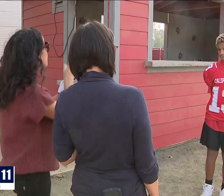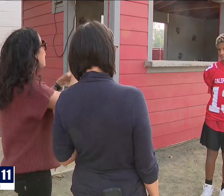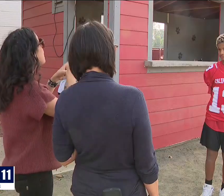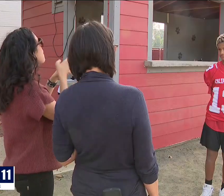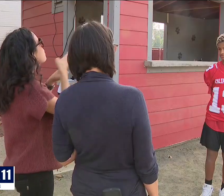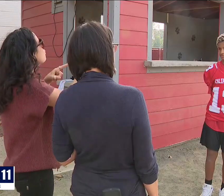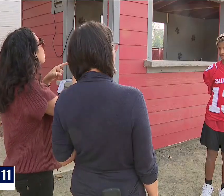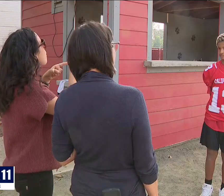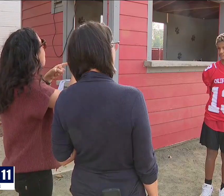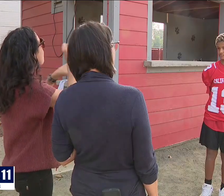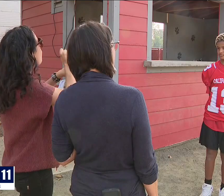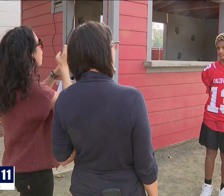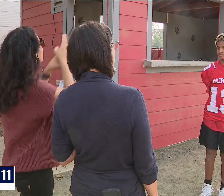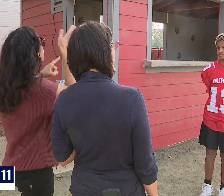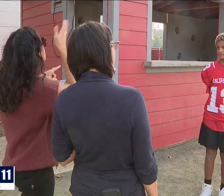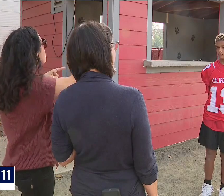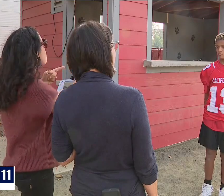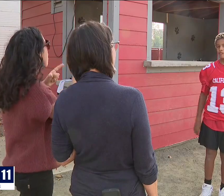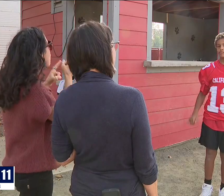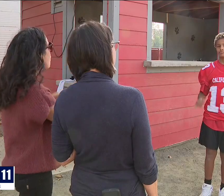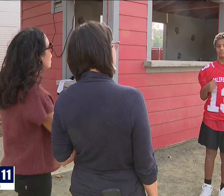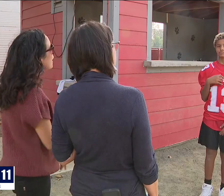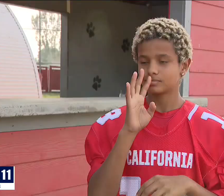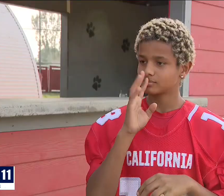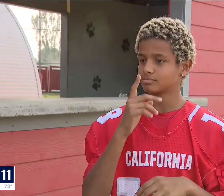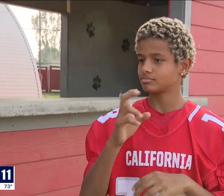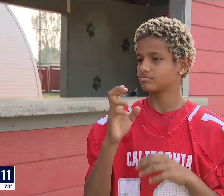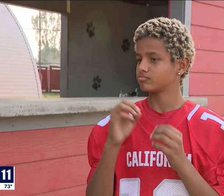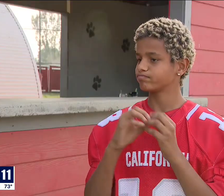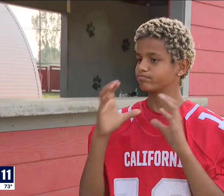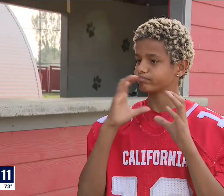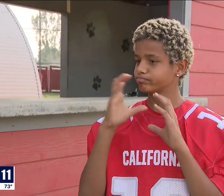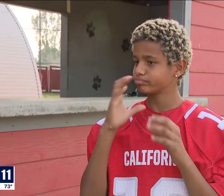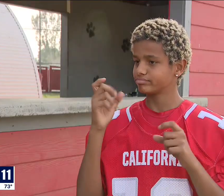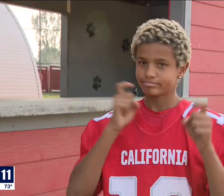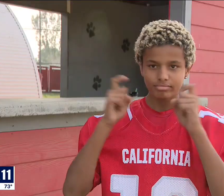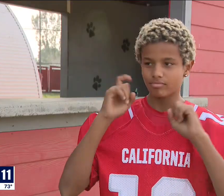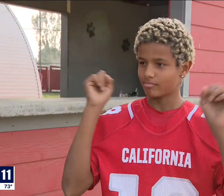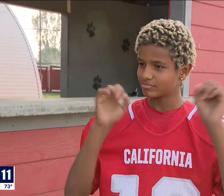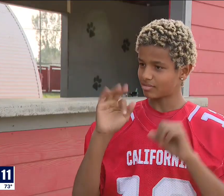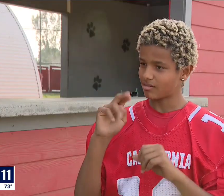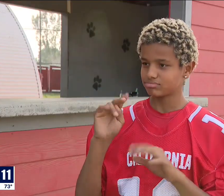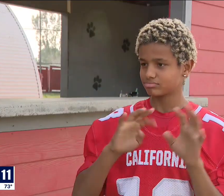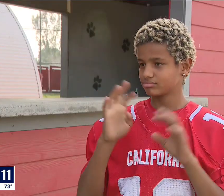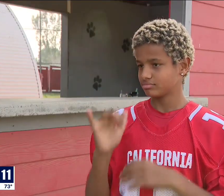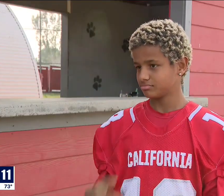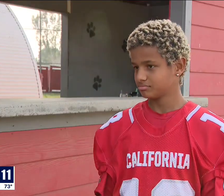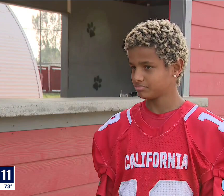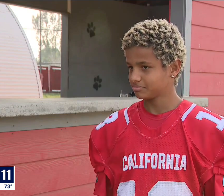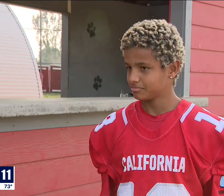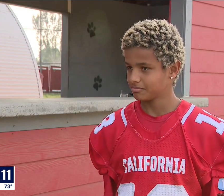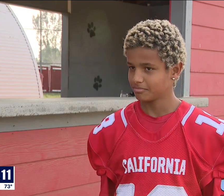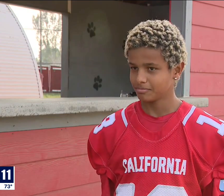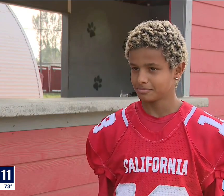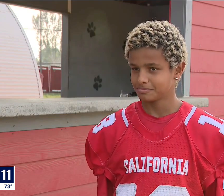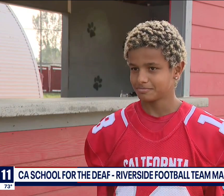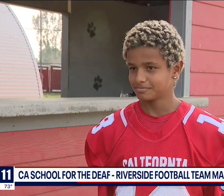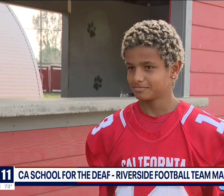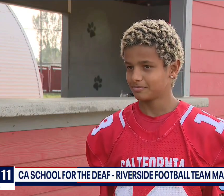Their translator next to me is Mara Boatage. We communicate not through spoken language, but through facial expressions and sign language. Now